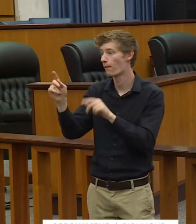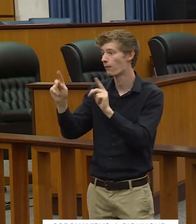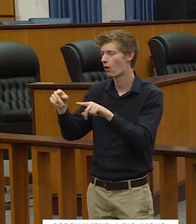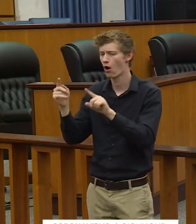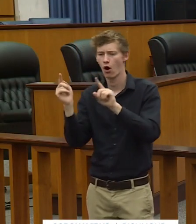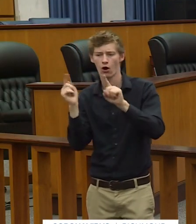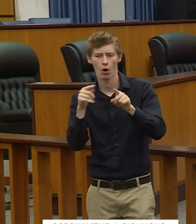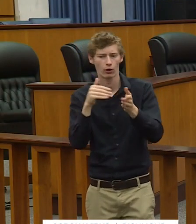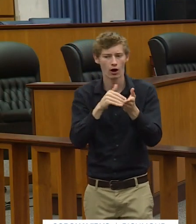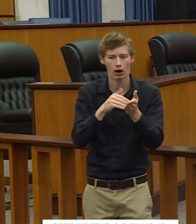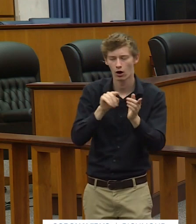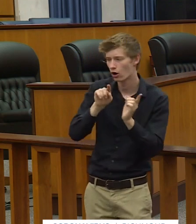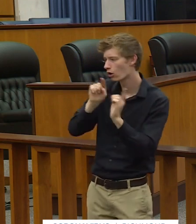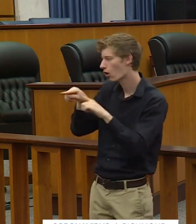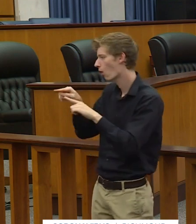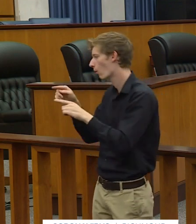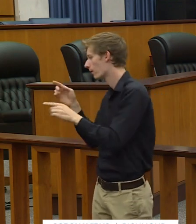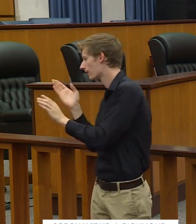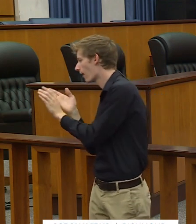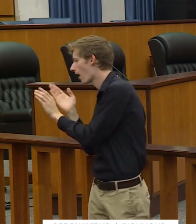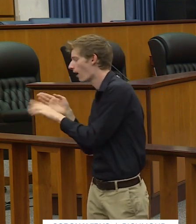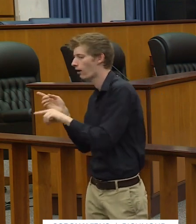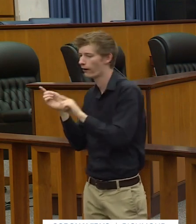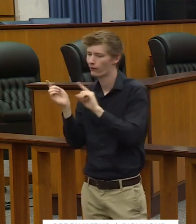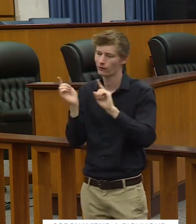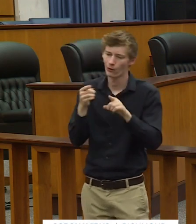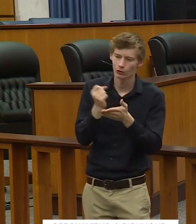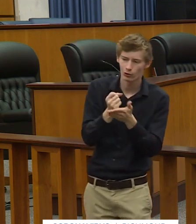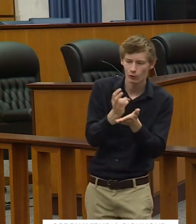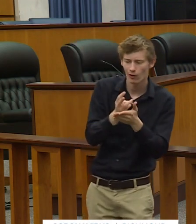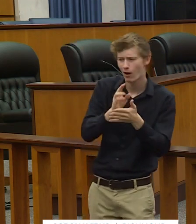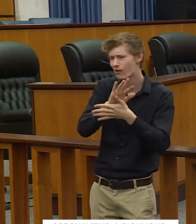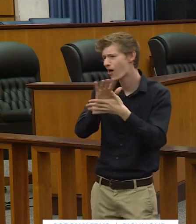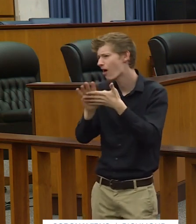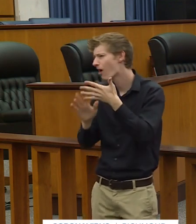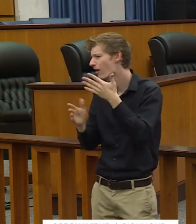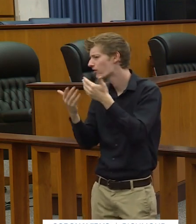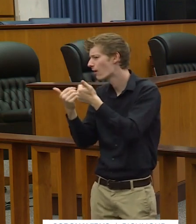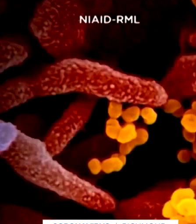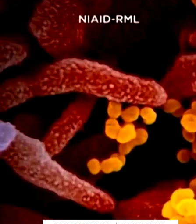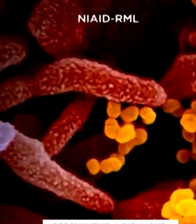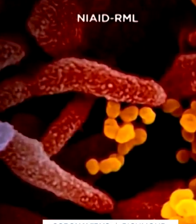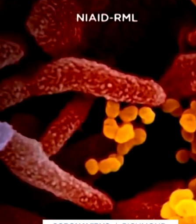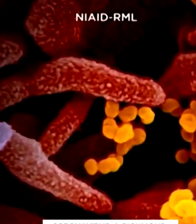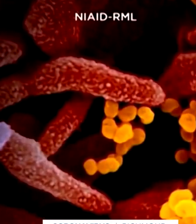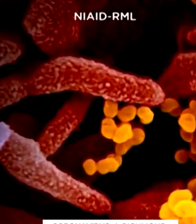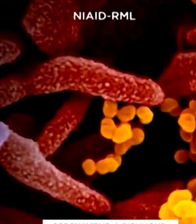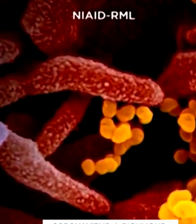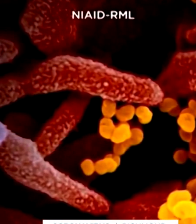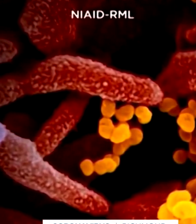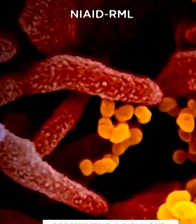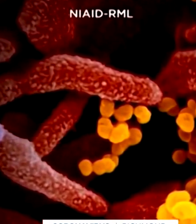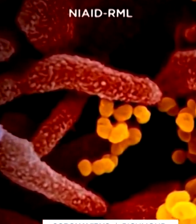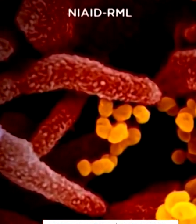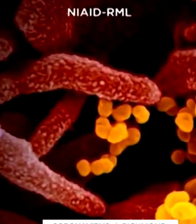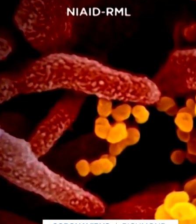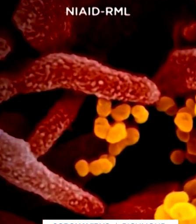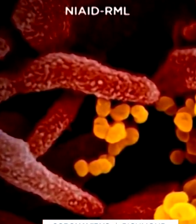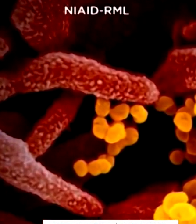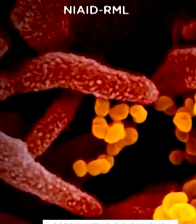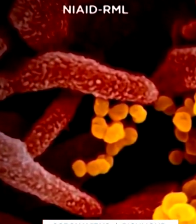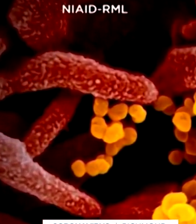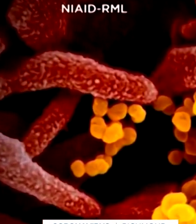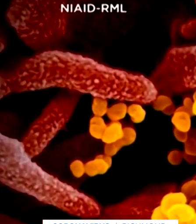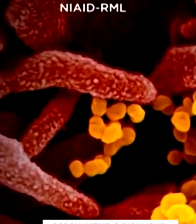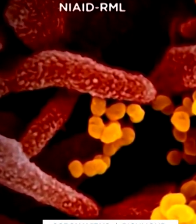receive different types of services that ultimately are all needed for the well-being of that individual or family. Regarding COVID-19, Avula says